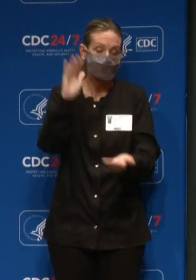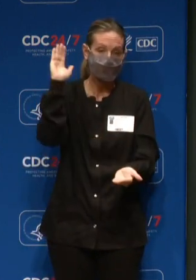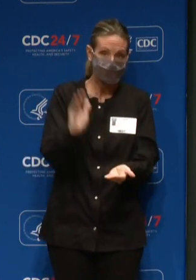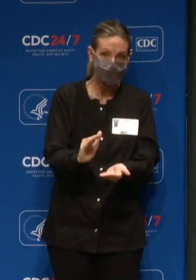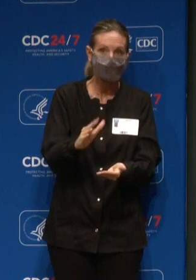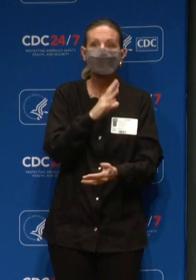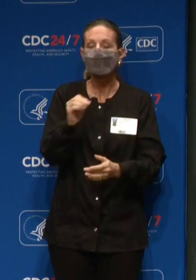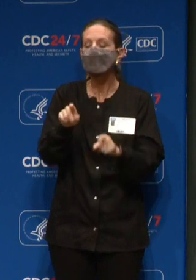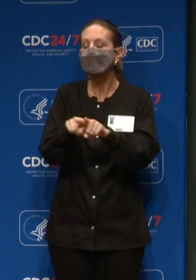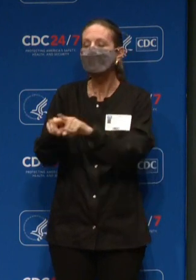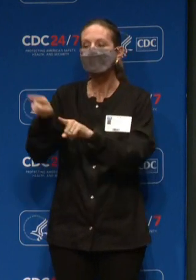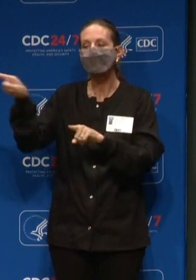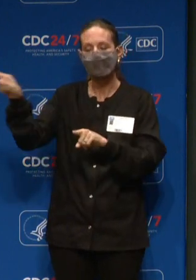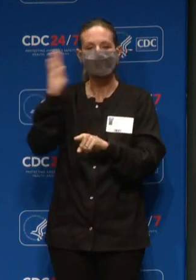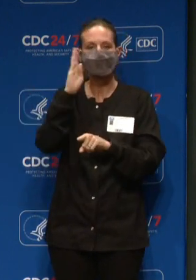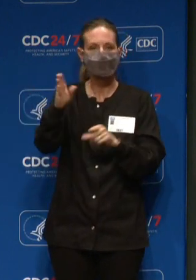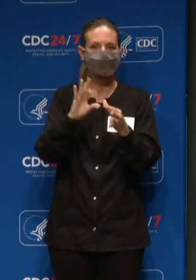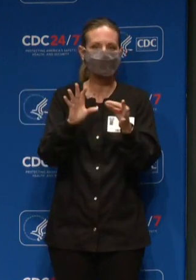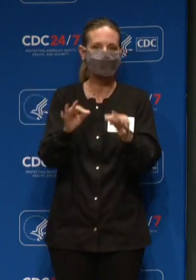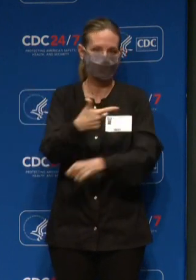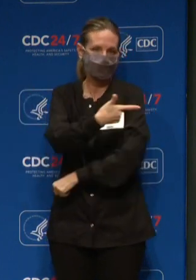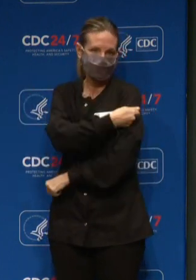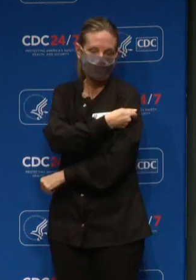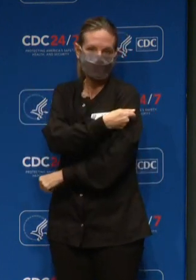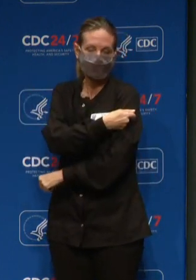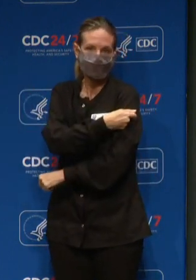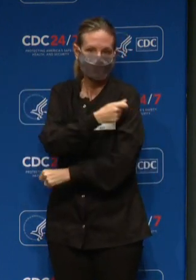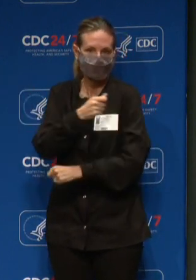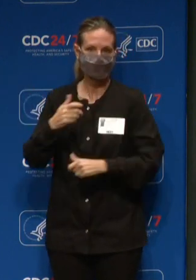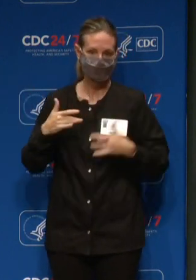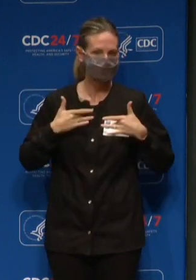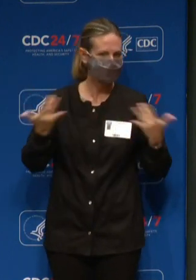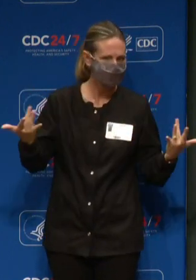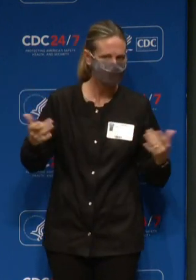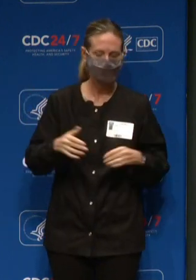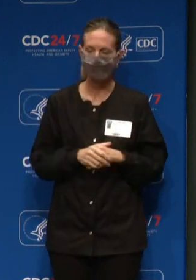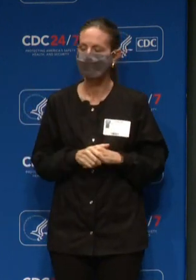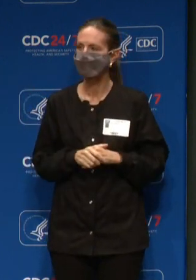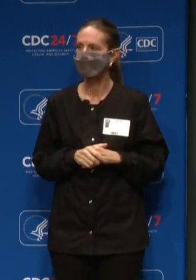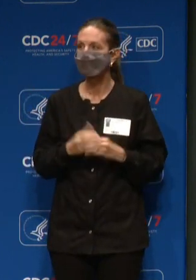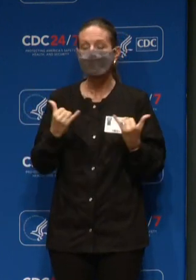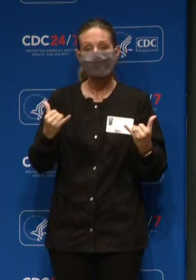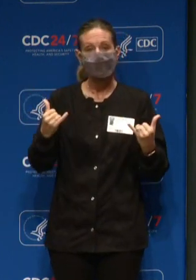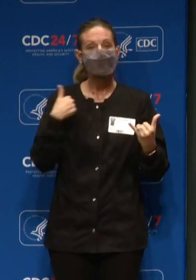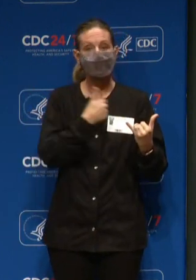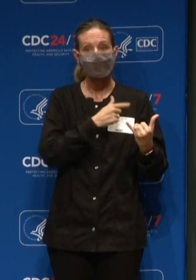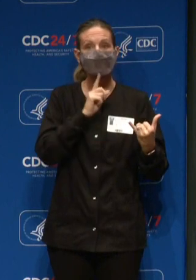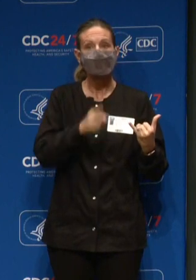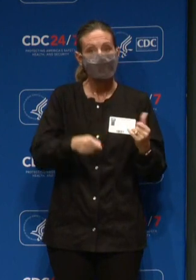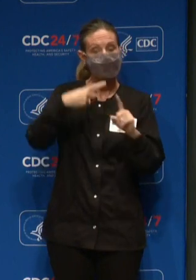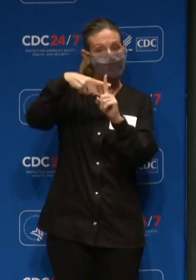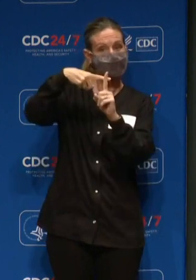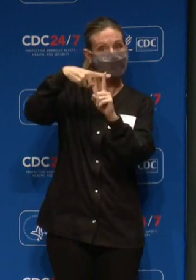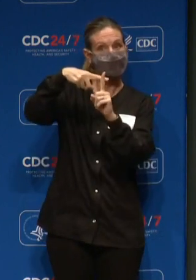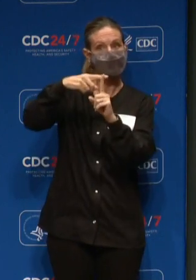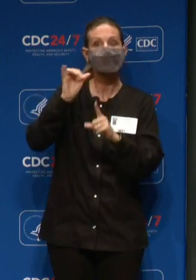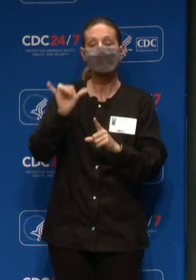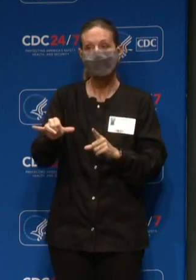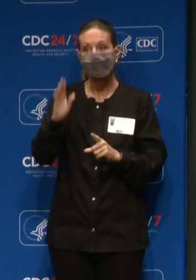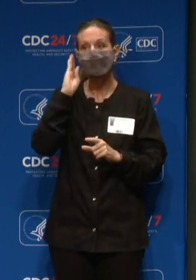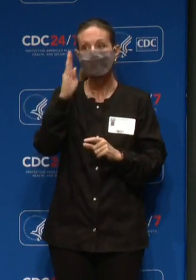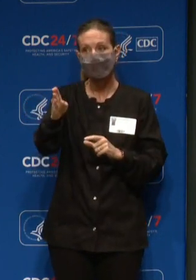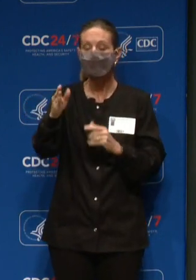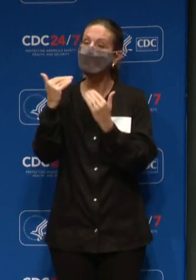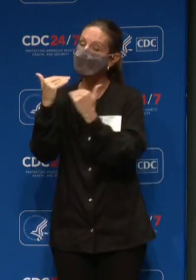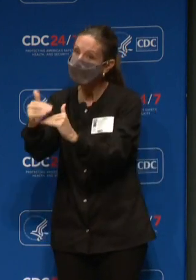vaccines. As Dr. Redfield mentioned, we're cautiously optimistic that vaccine will be available, although likely in